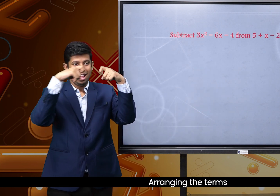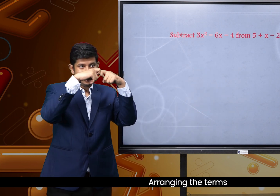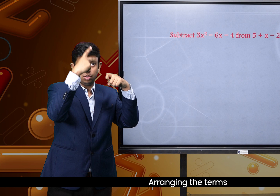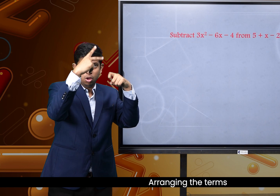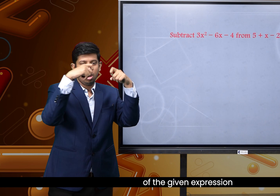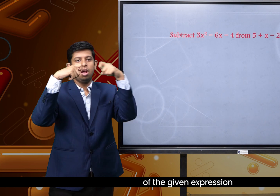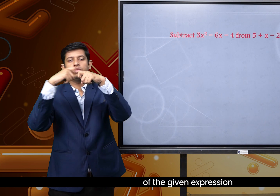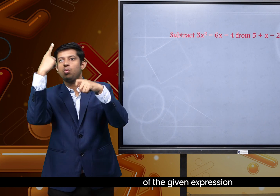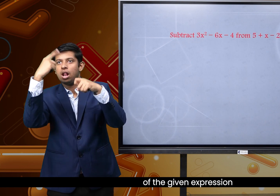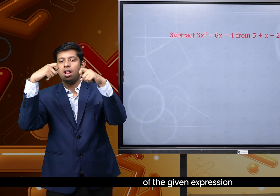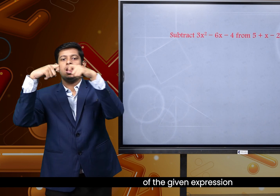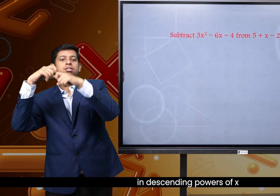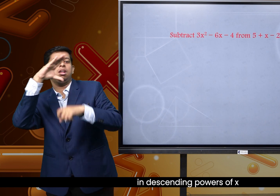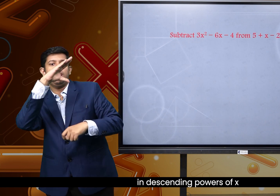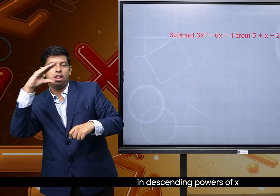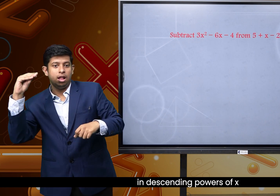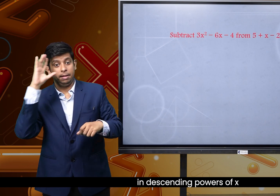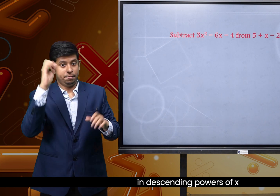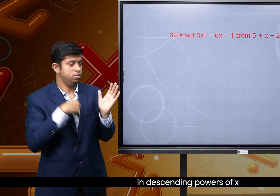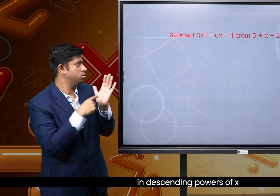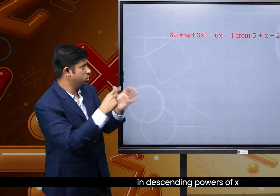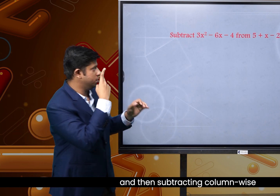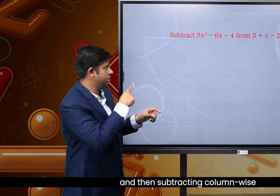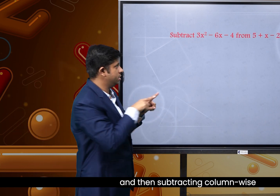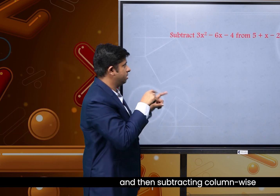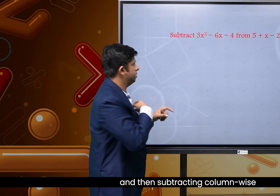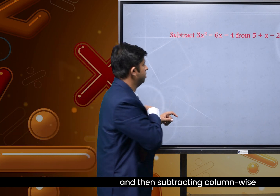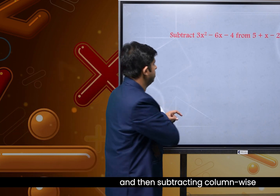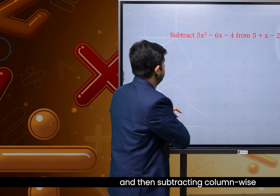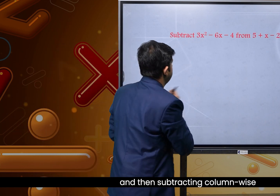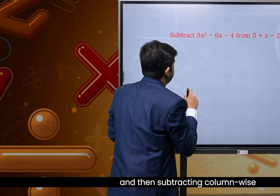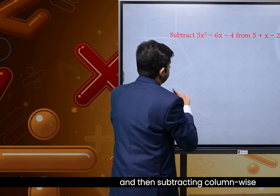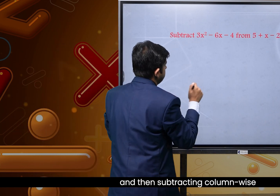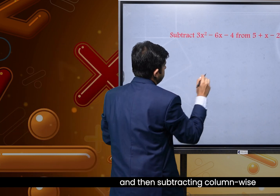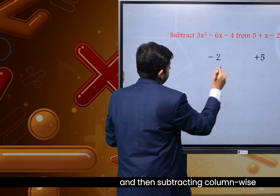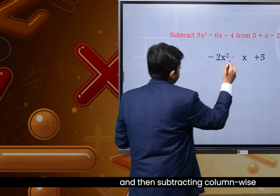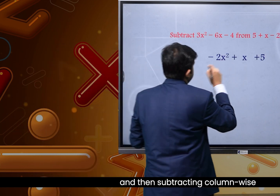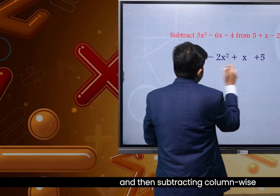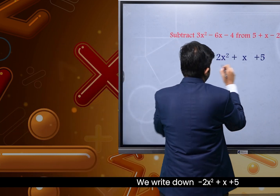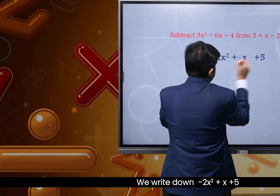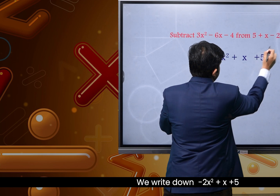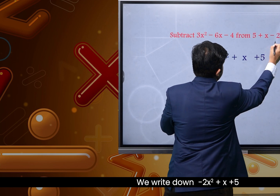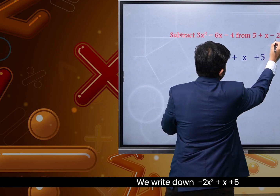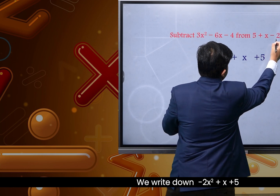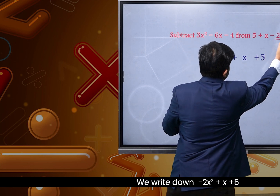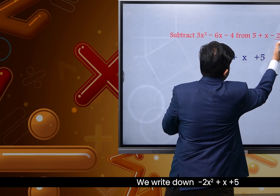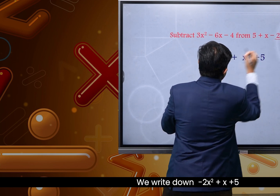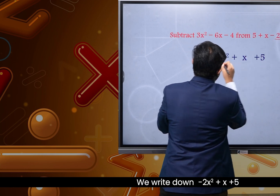the terms of the given expression in descending powers of x and then subtracting column wise. We write down